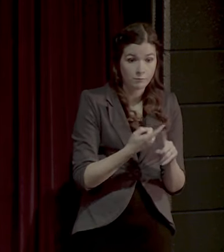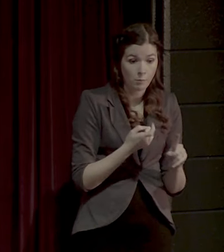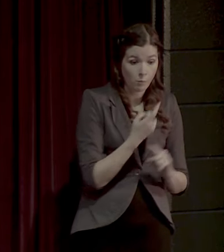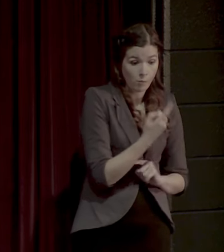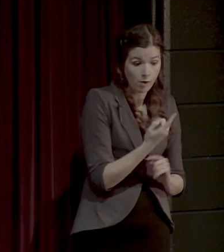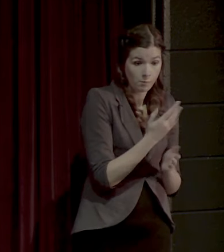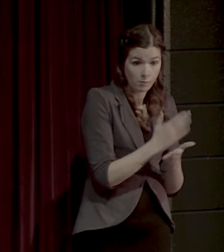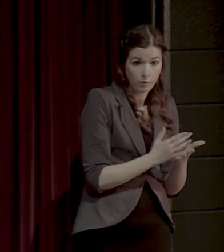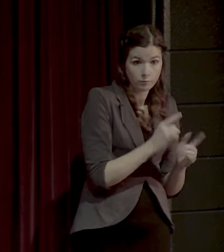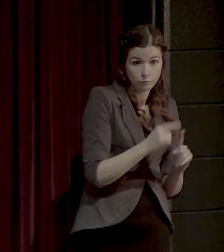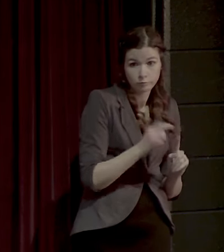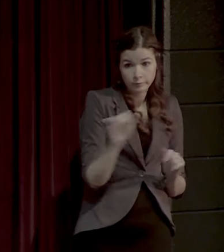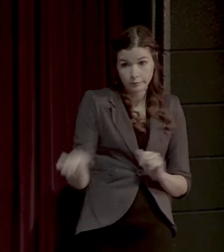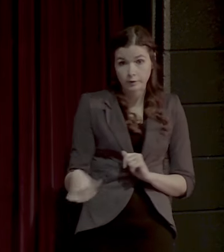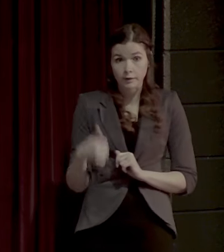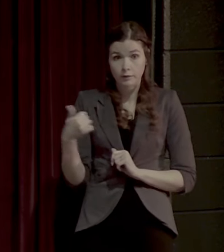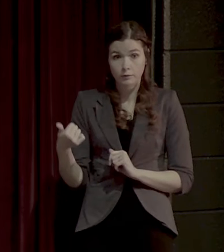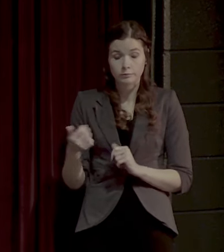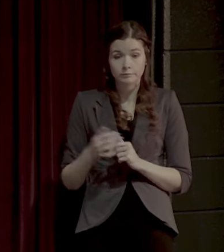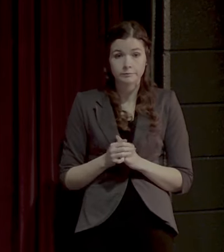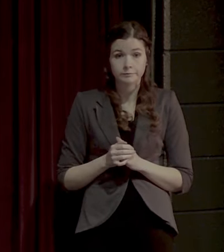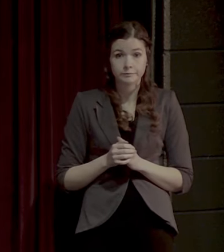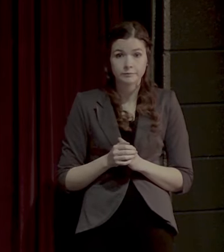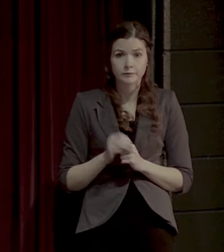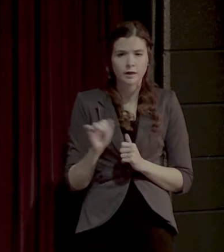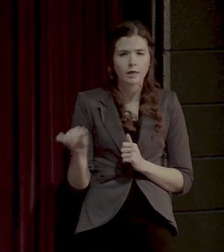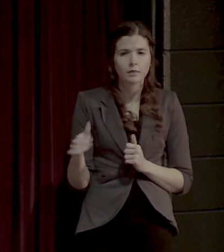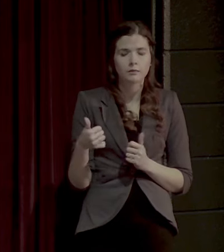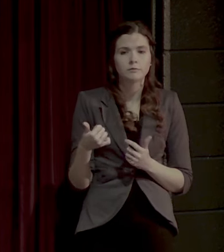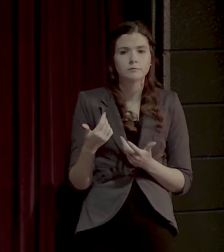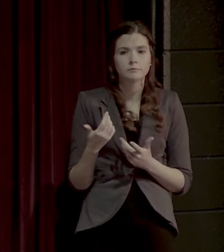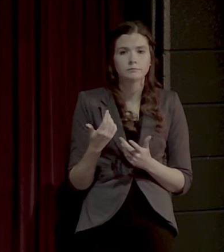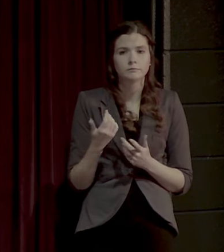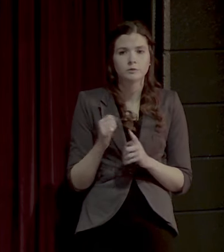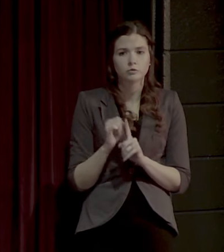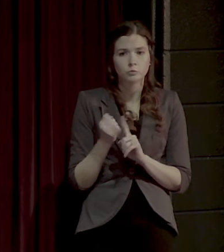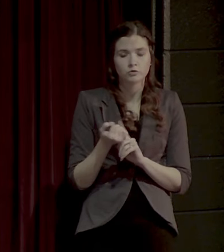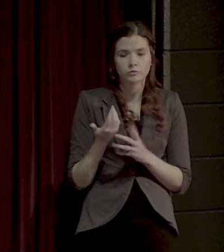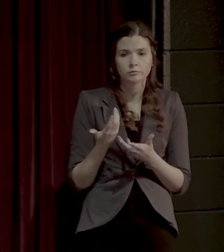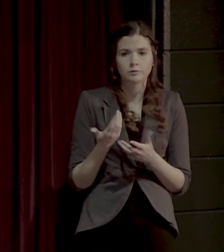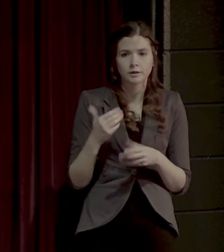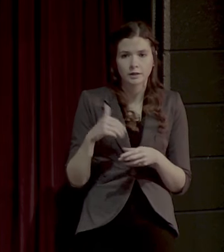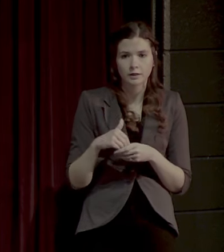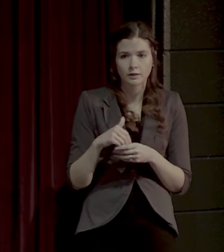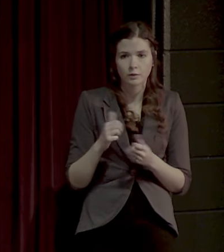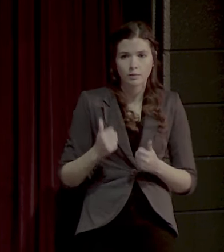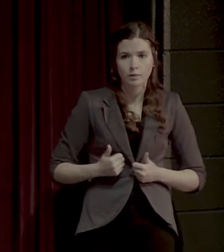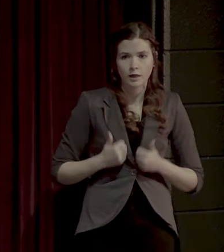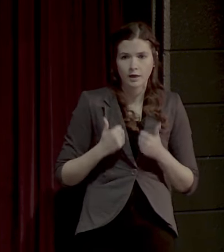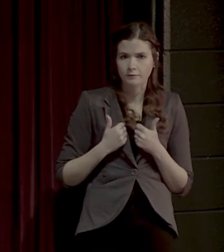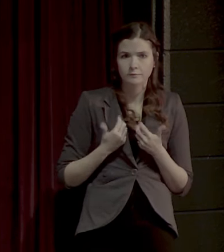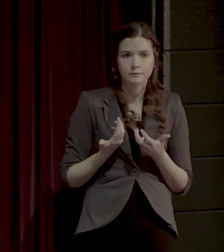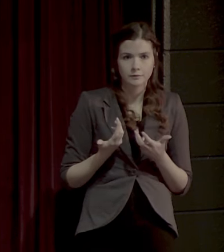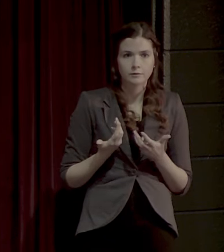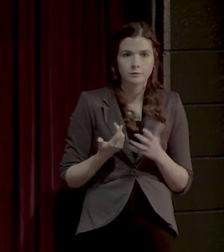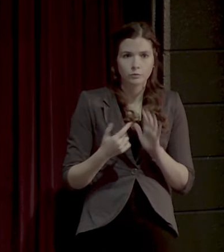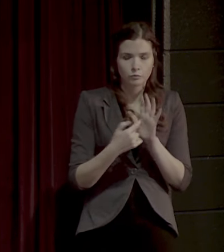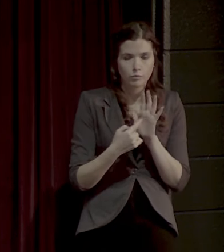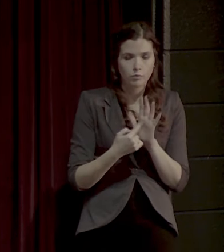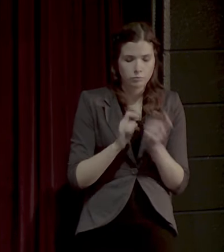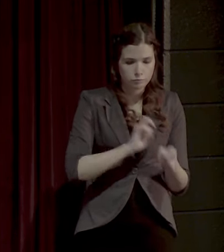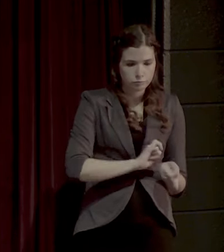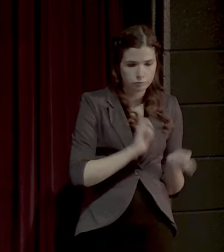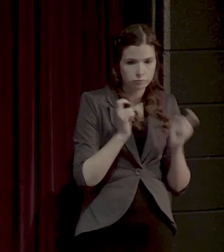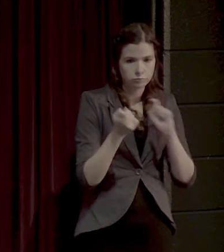part of your life to another. Few other milestones in an individual's life can better represent the